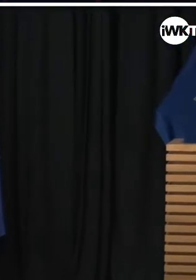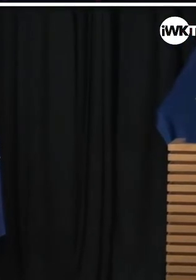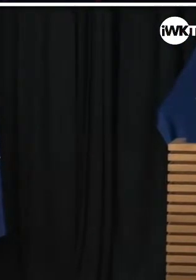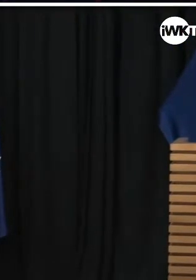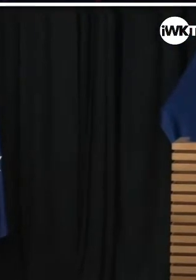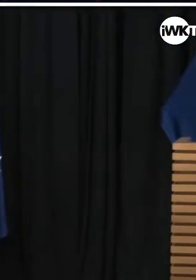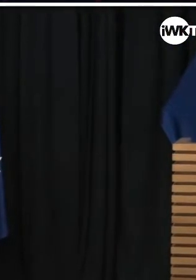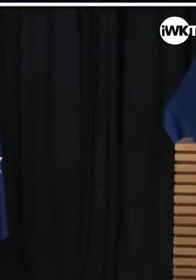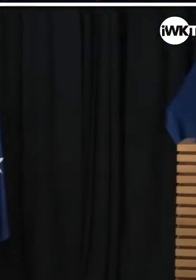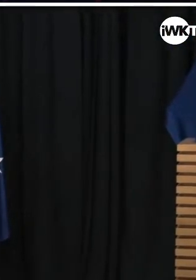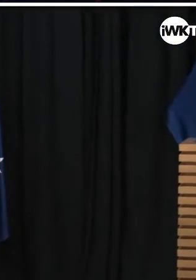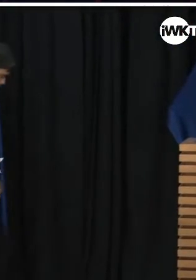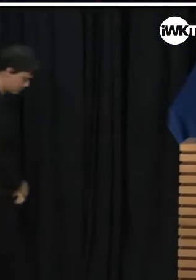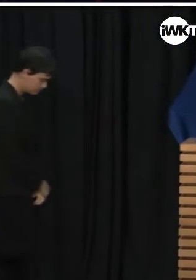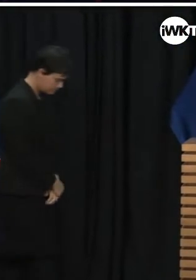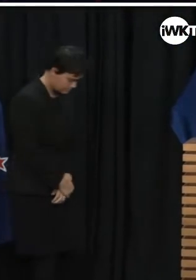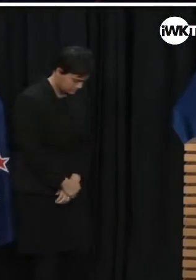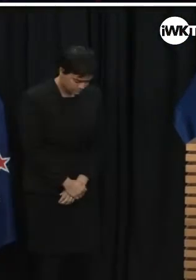Water bottle.